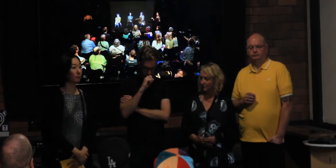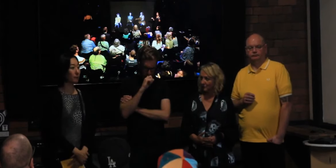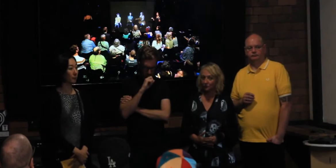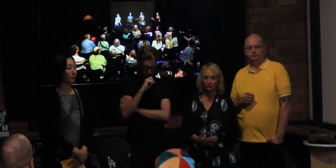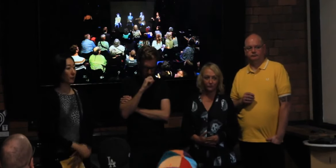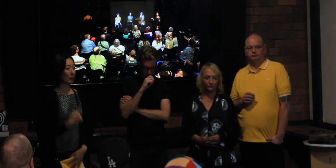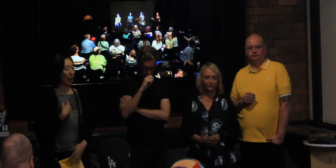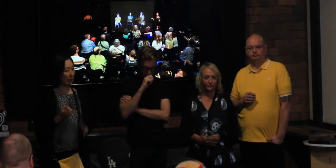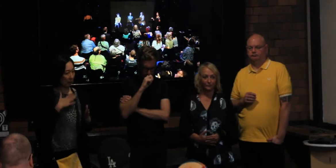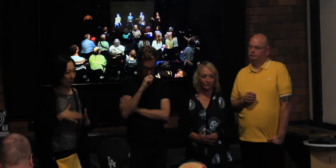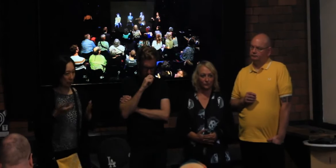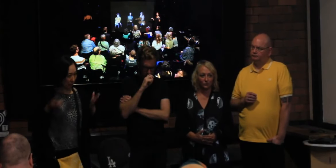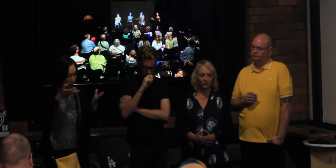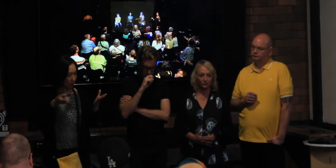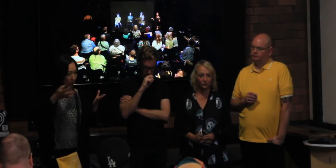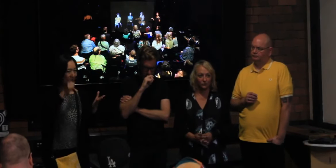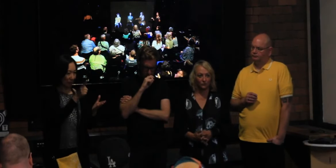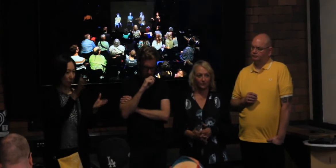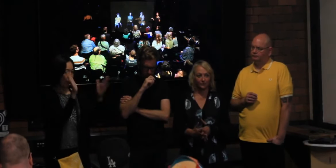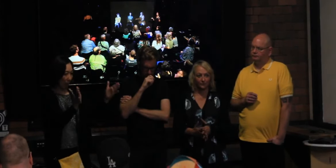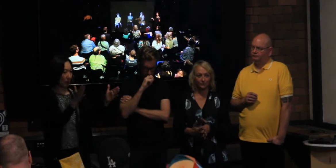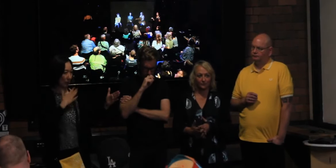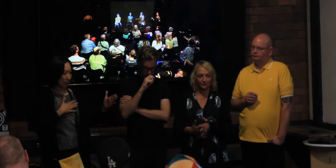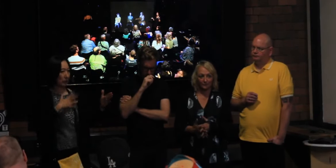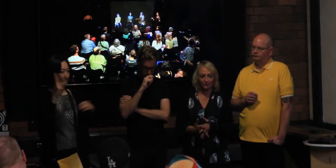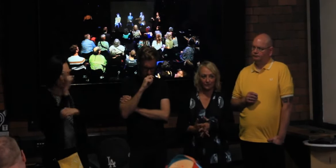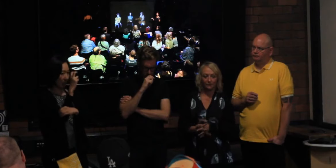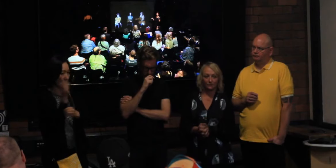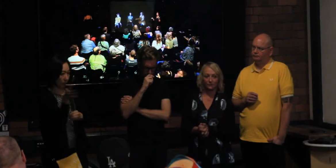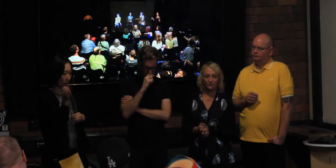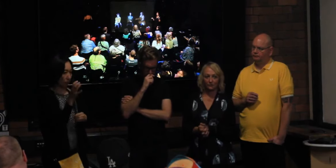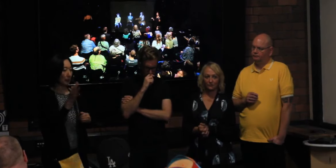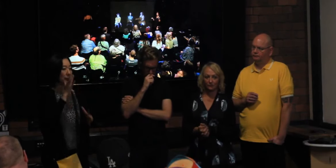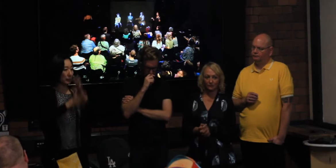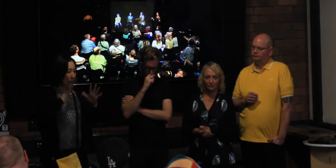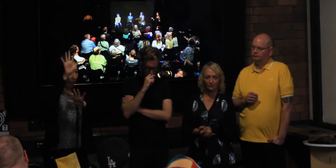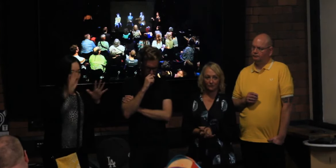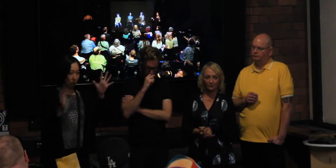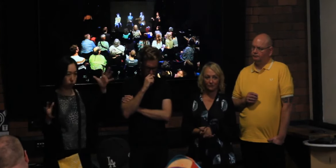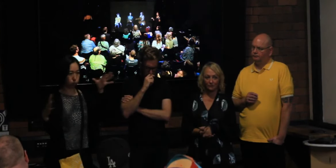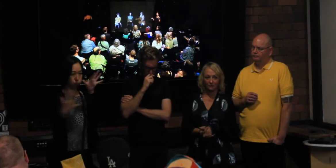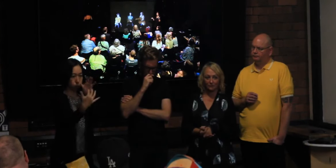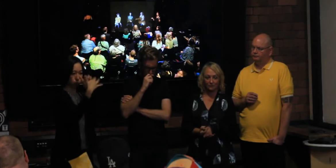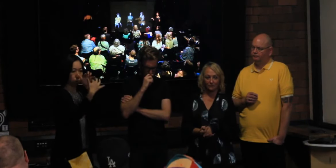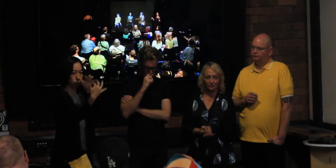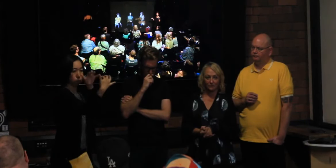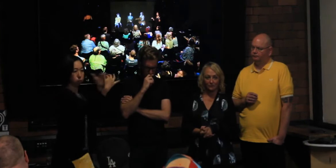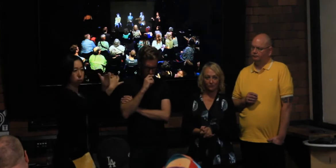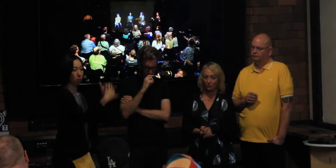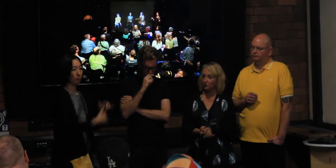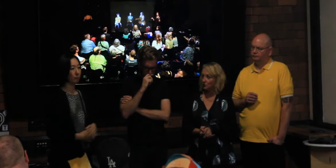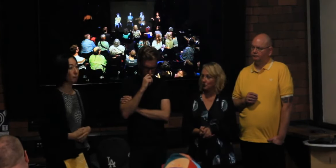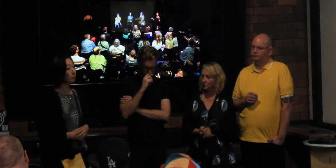mime helps to convey a message to the audience. So obviously, something like this needed